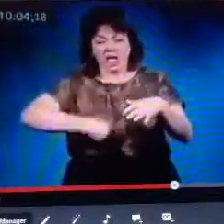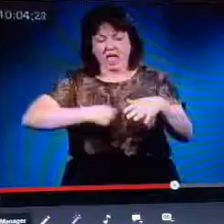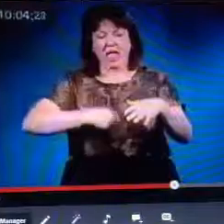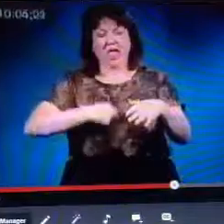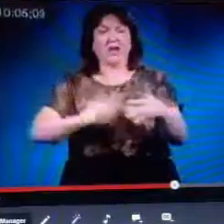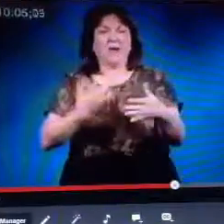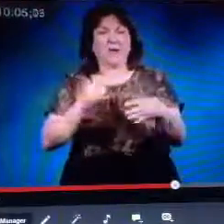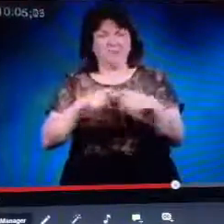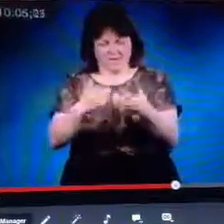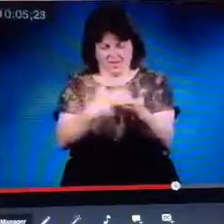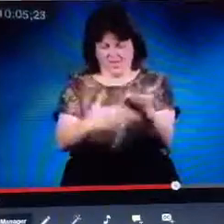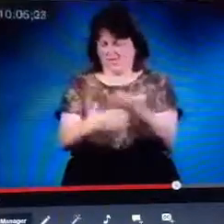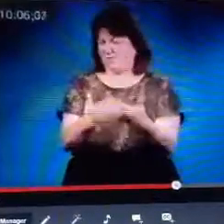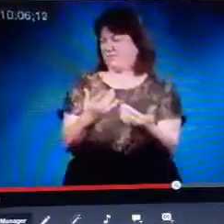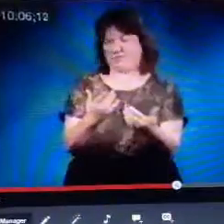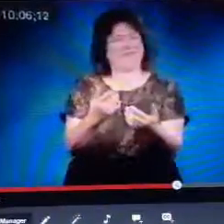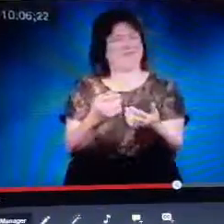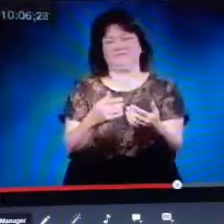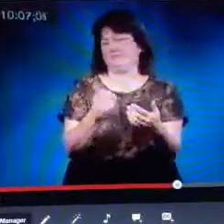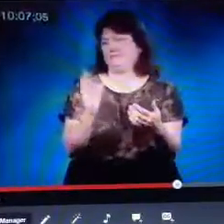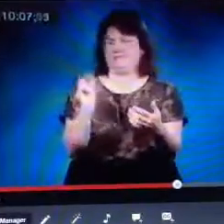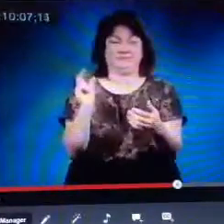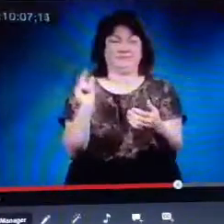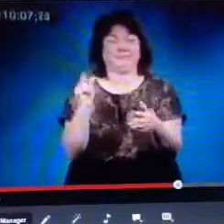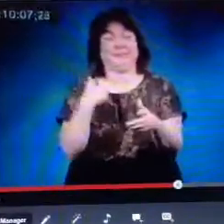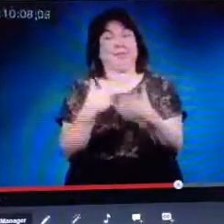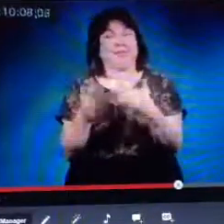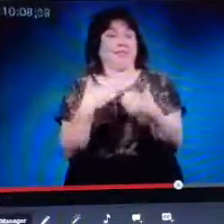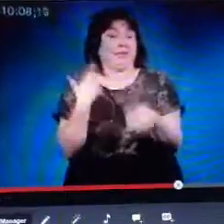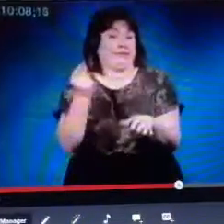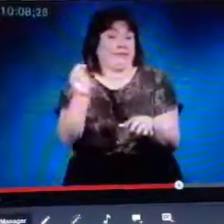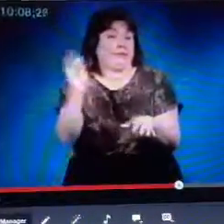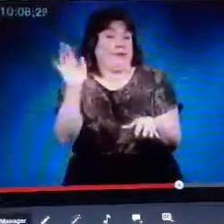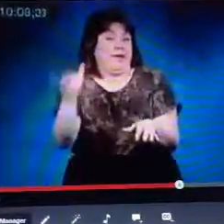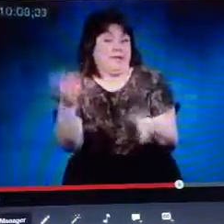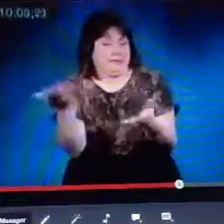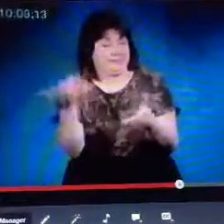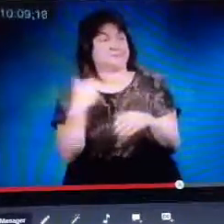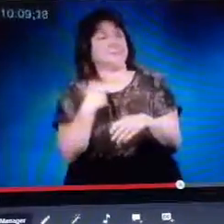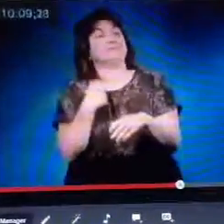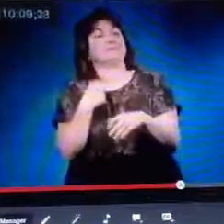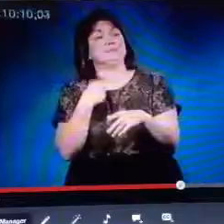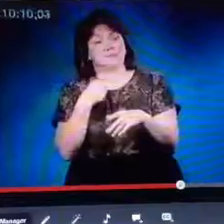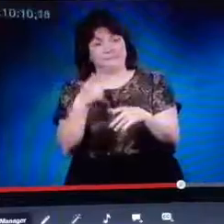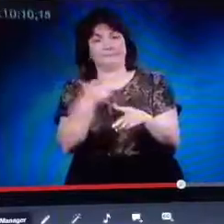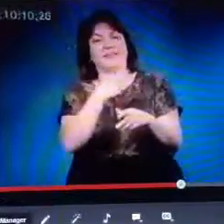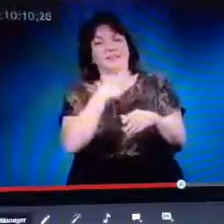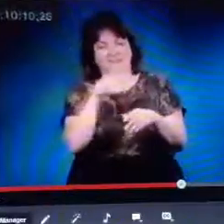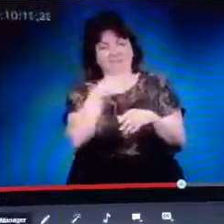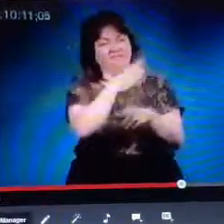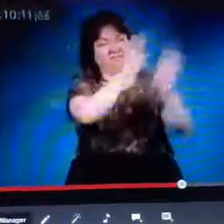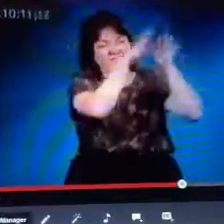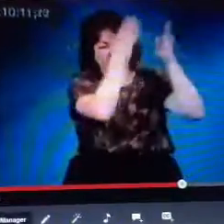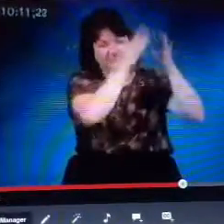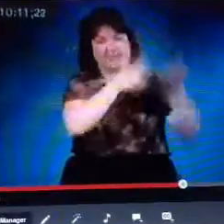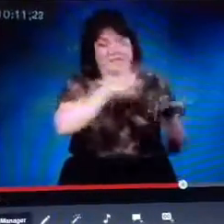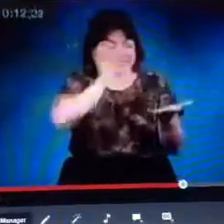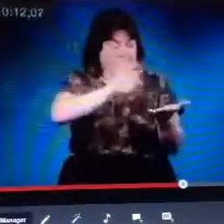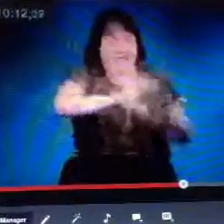Meat tenderizer? On your hands? No. Okay, well, I'm going to try that. Got